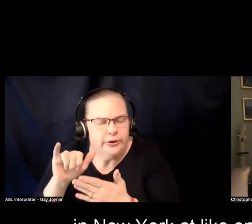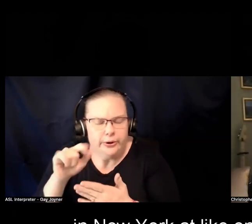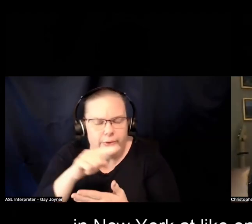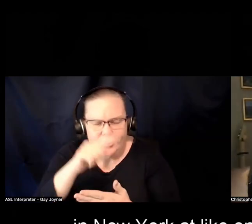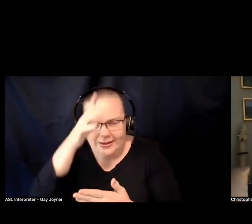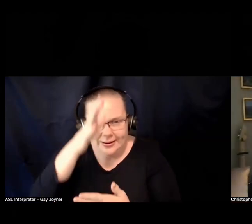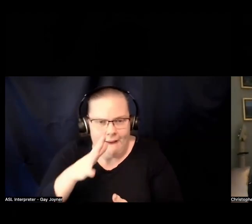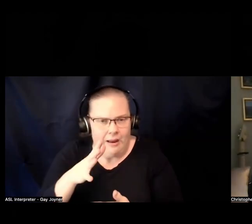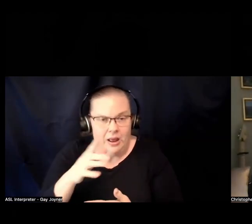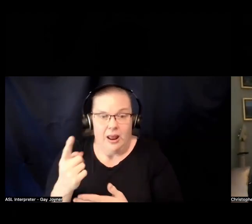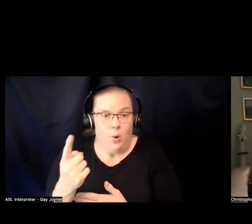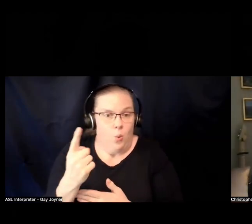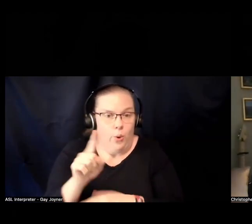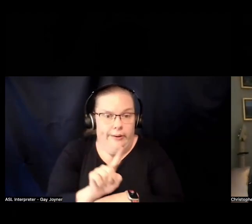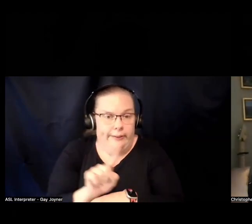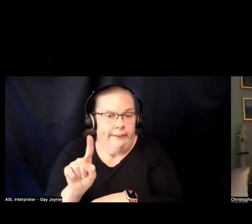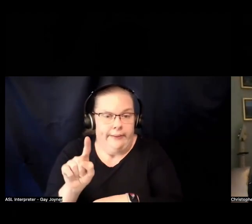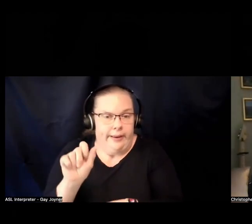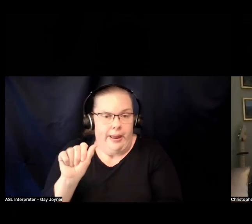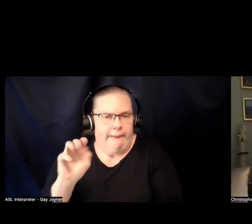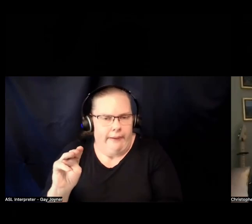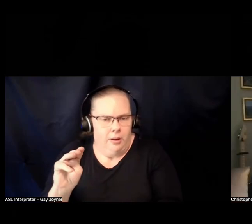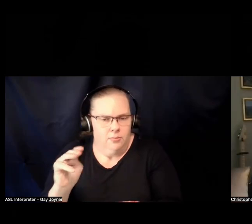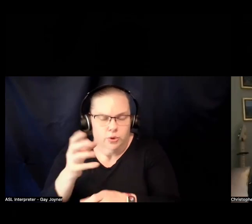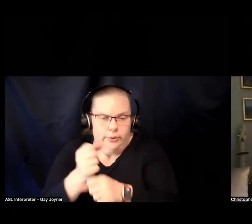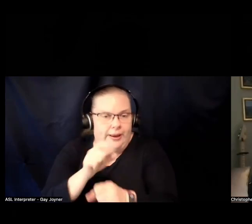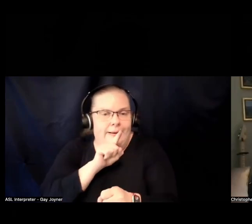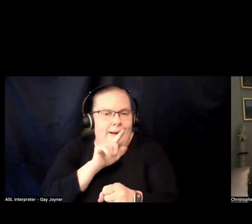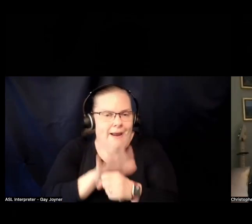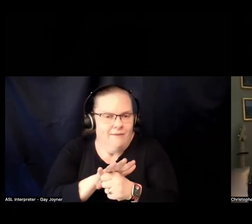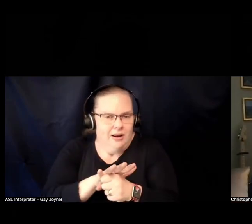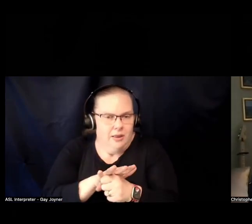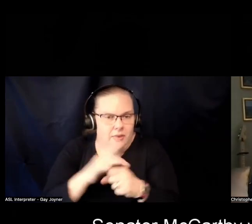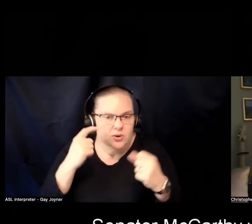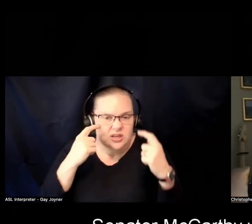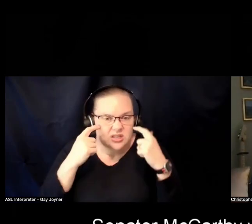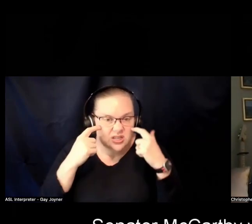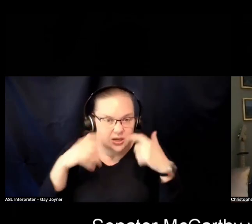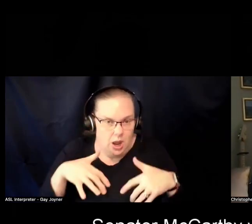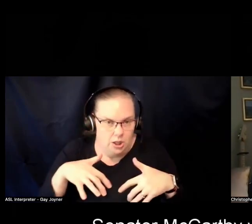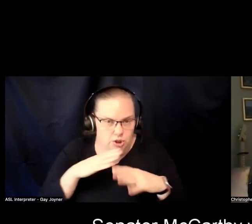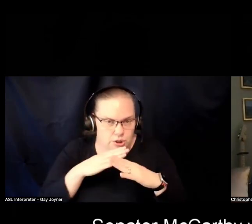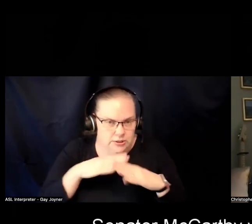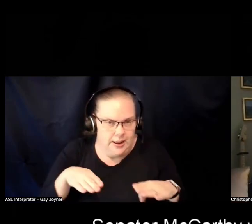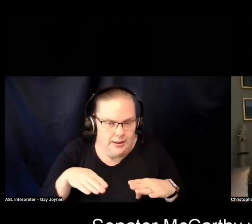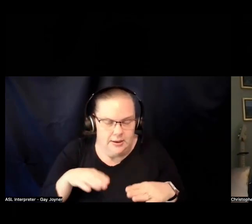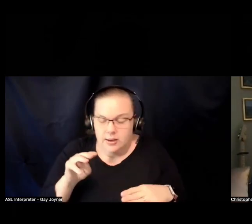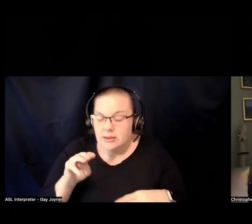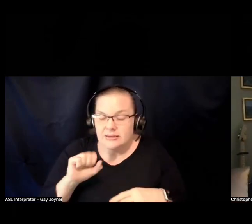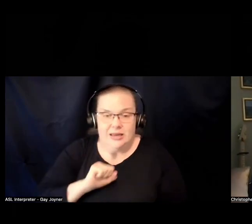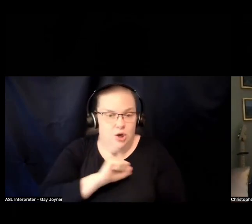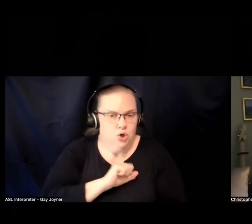get this affidavit. That's how they got it. There was an astonished silence. Senator McCarthy was not on the